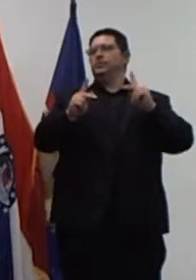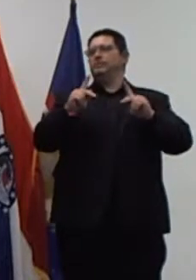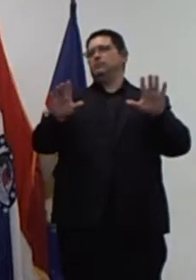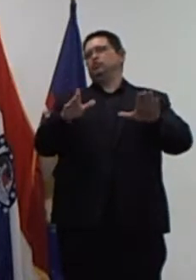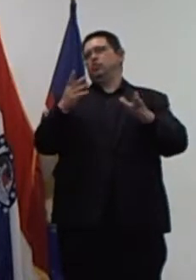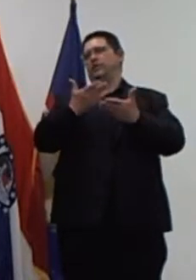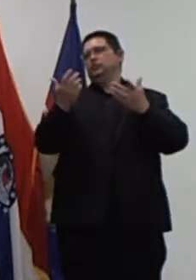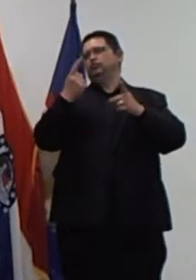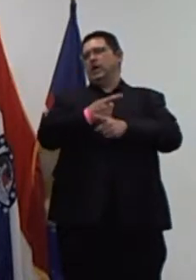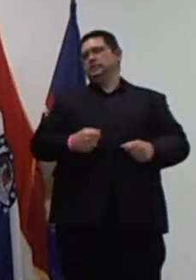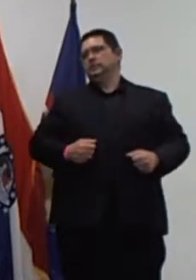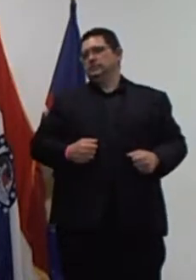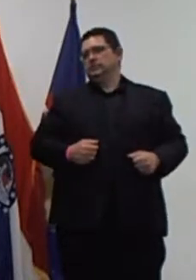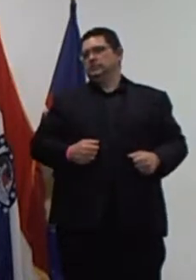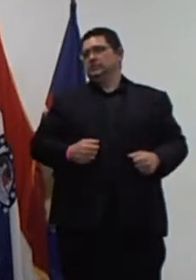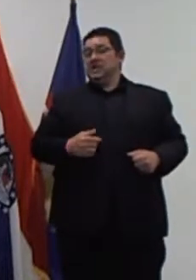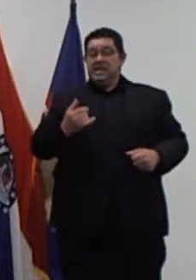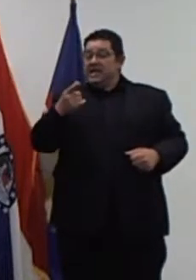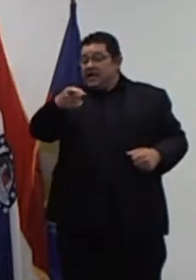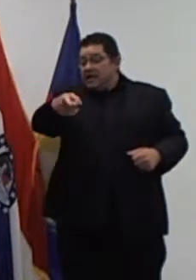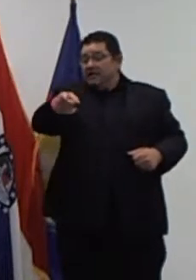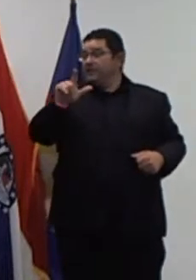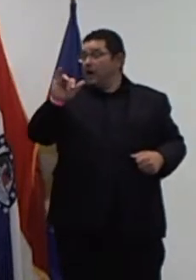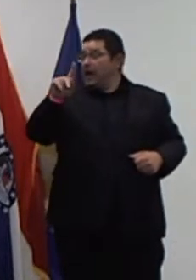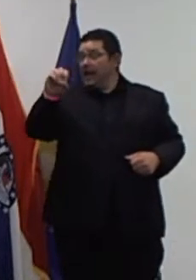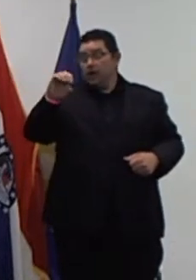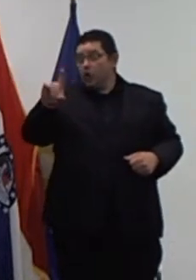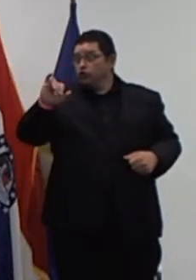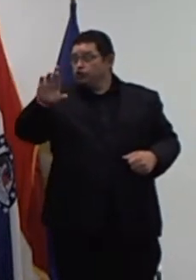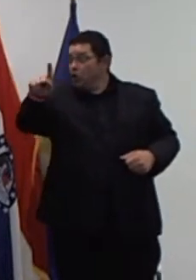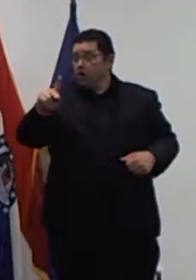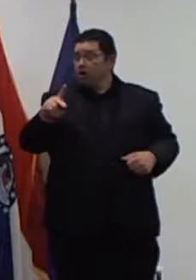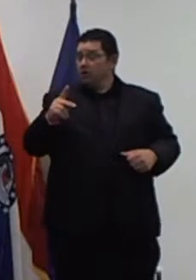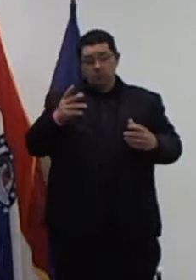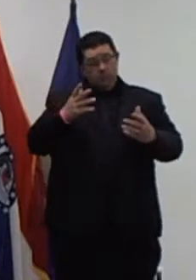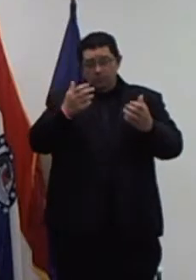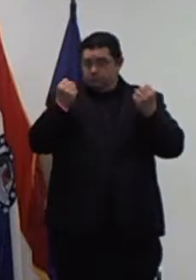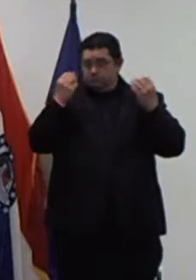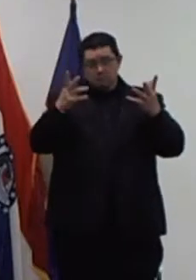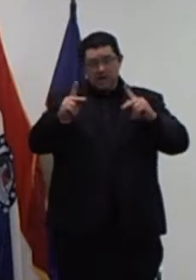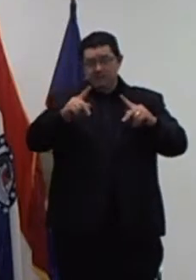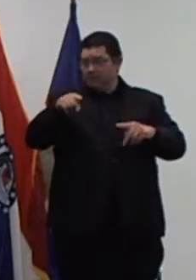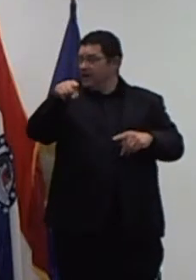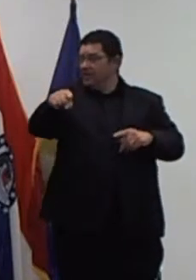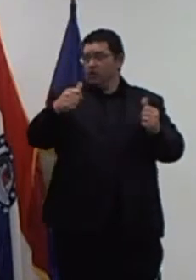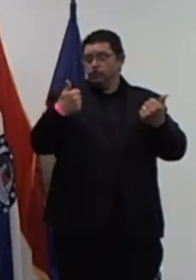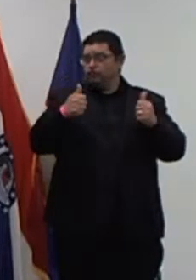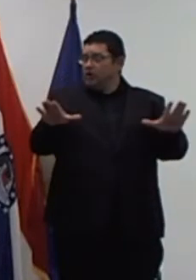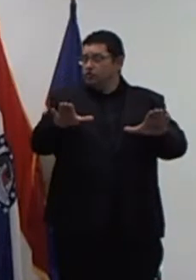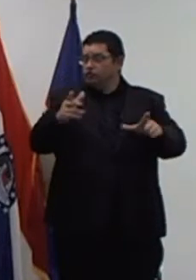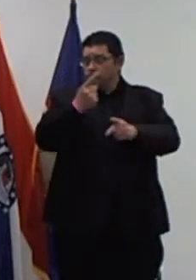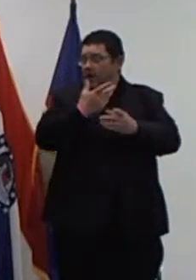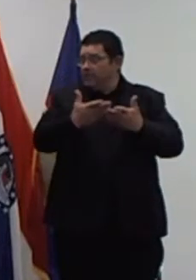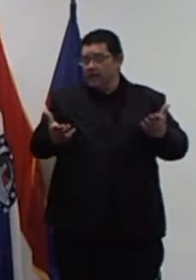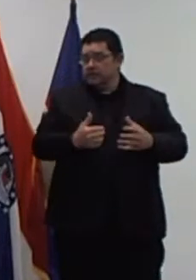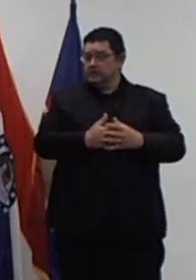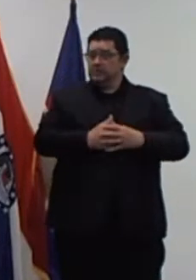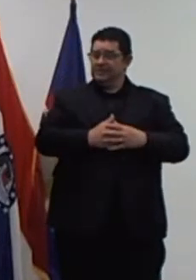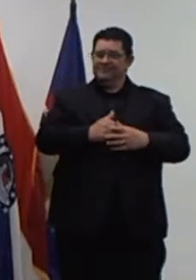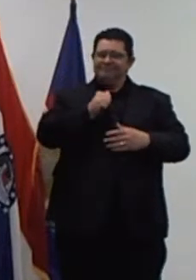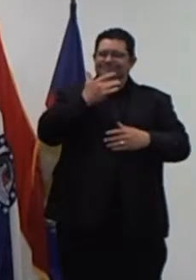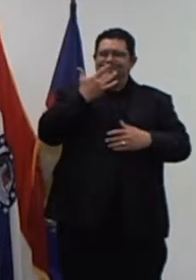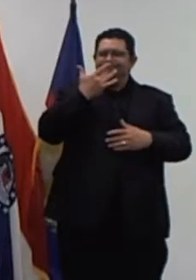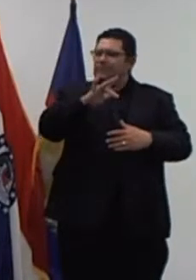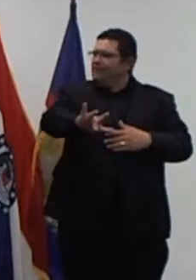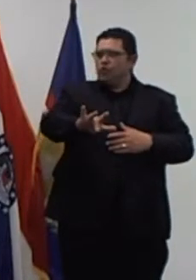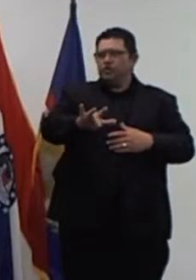right. Even at the Lake of the Ozarks, besides that area, there was people down there enjoying the weekend, trying to do the right thing. So, you know, it's unfortunate.